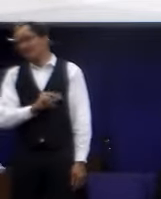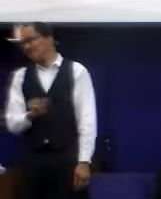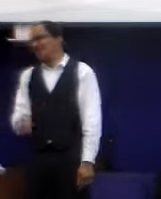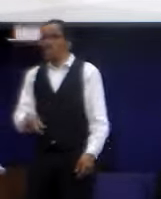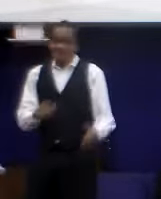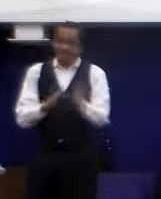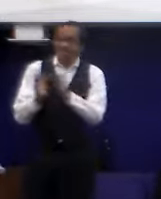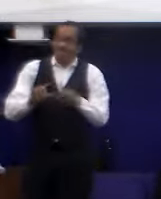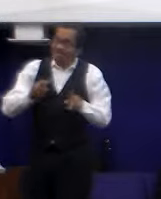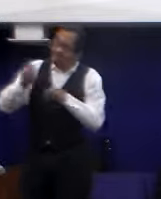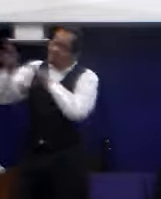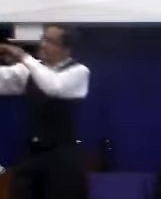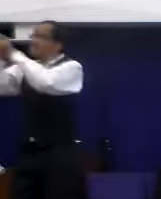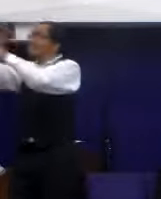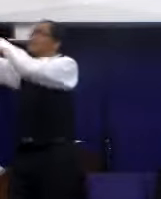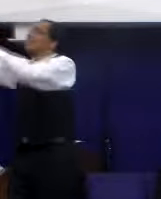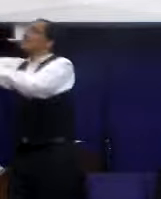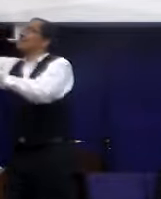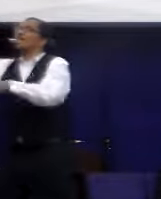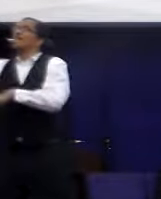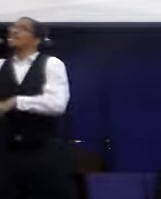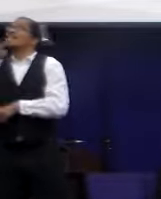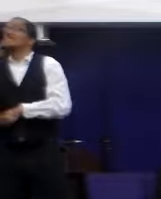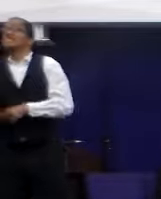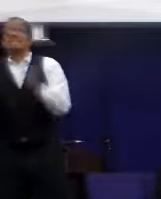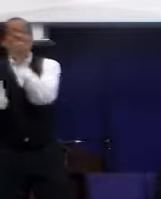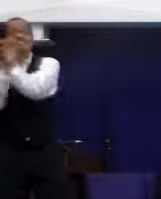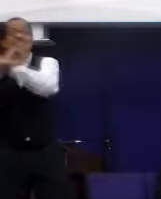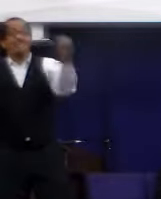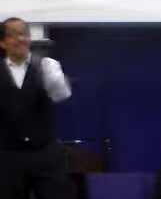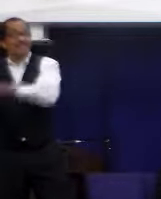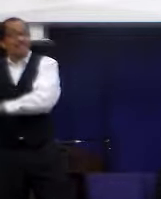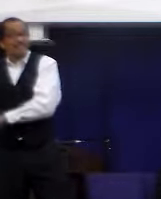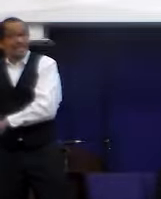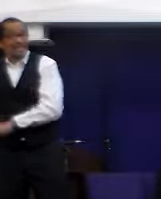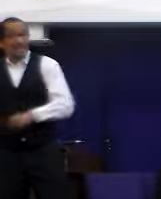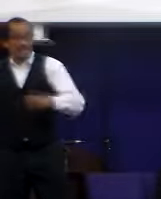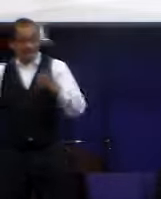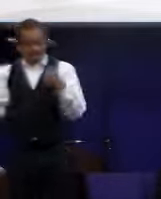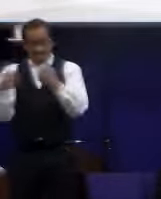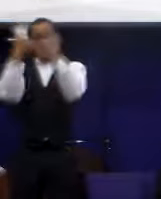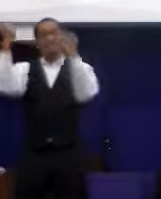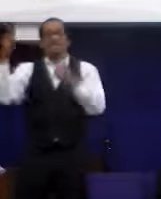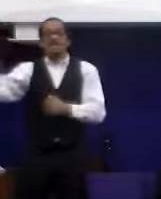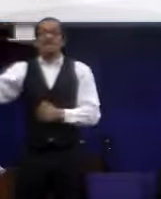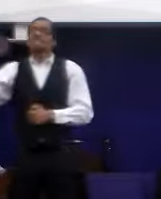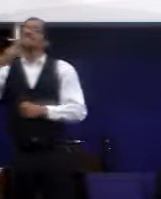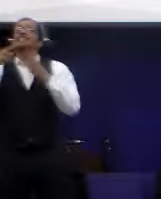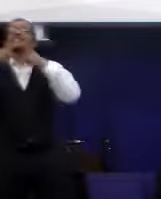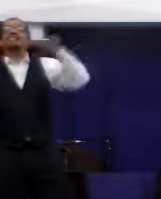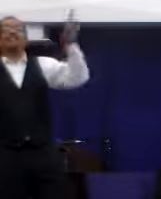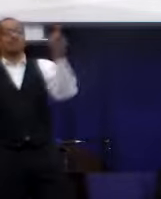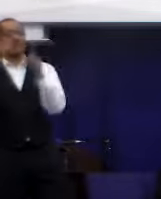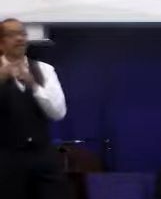went up on the mountain, he didn't speak not one word of his own. Oh, when the enemy attacked him, he spoke the word. Yeah. He said, cut